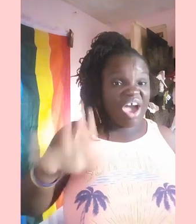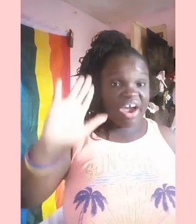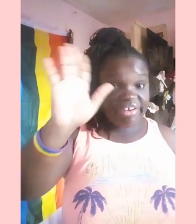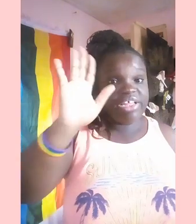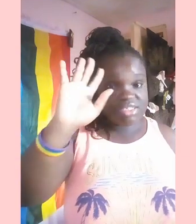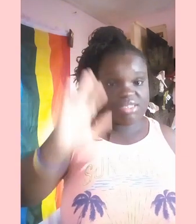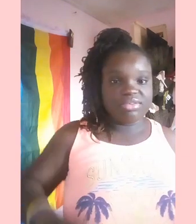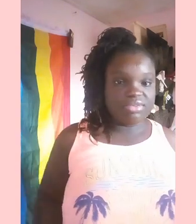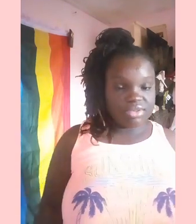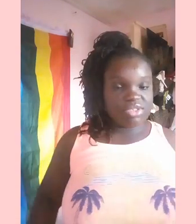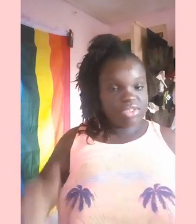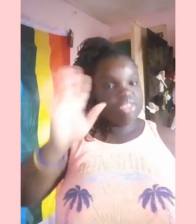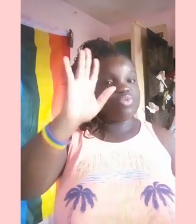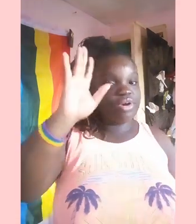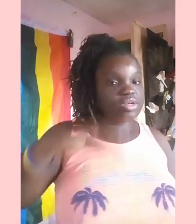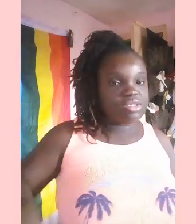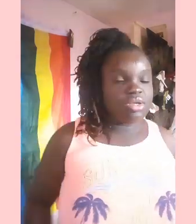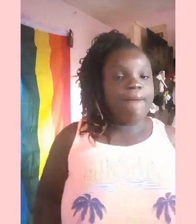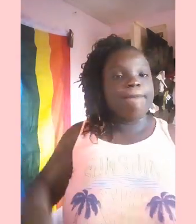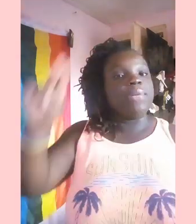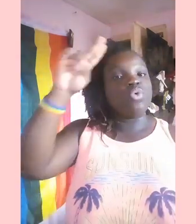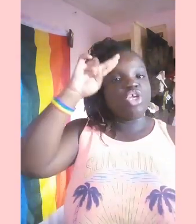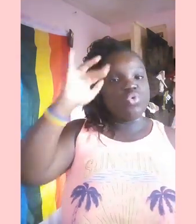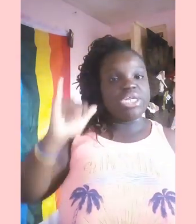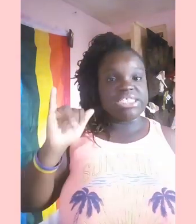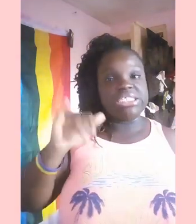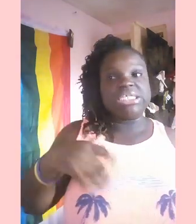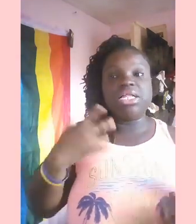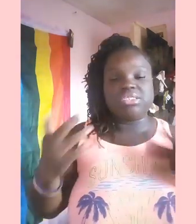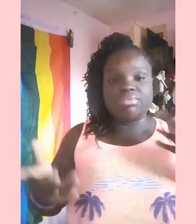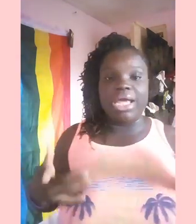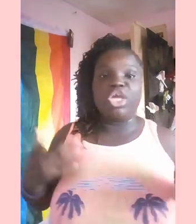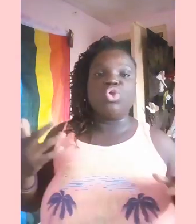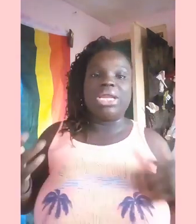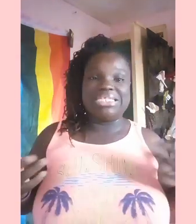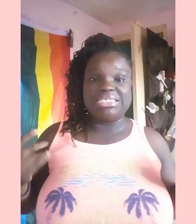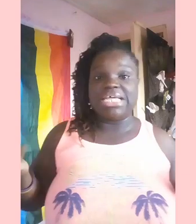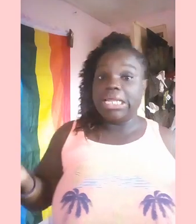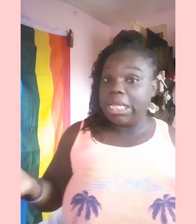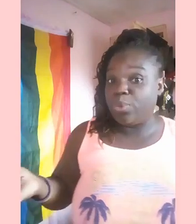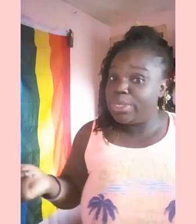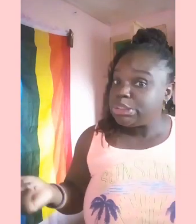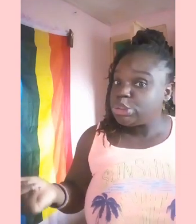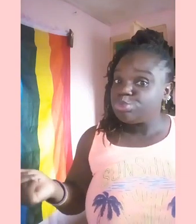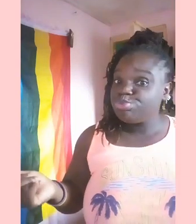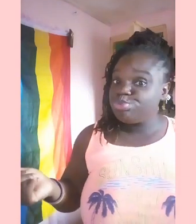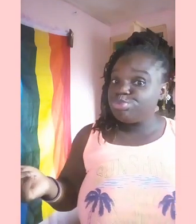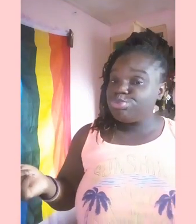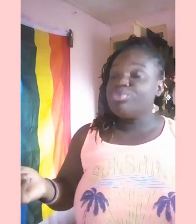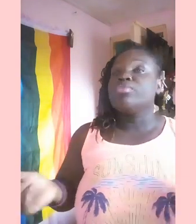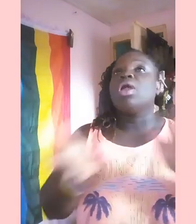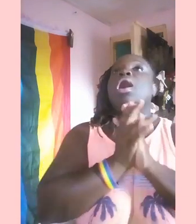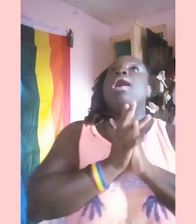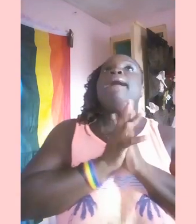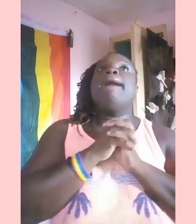or this works. But when you do this, it tells them that you know a little sign language.